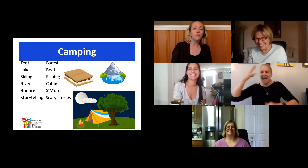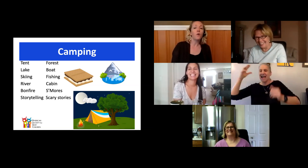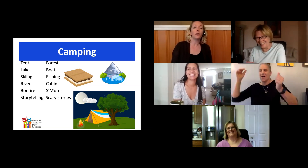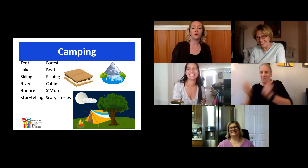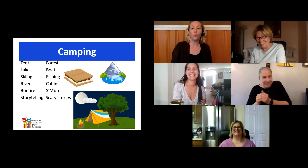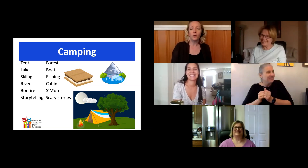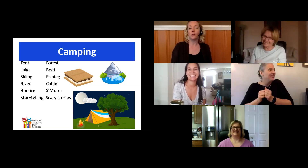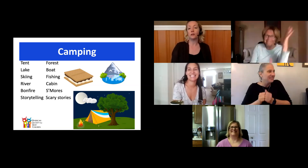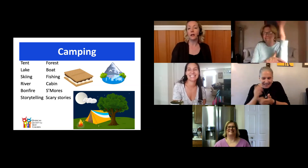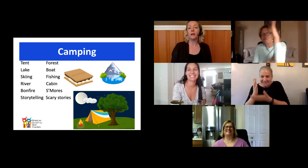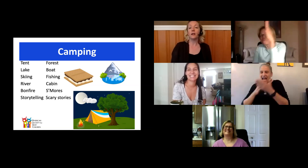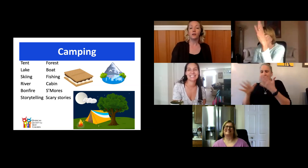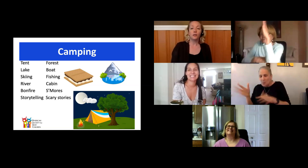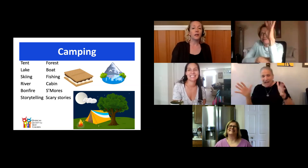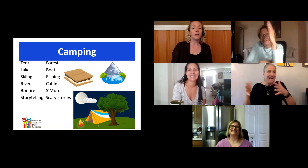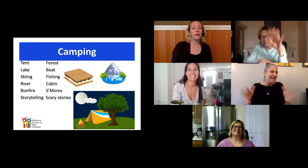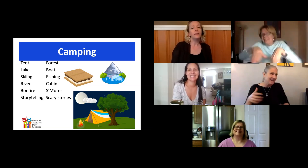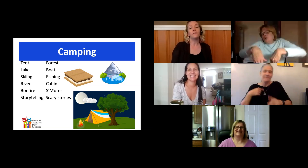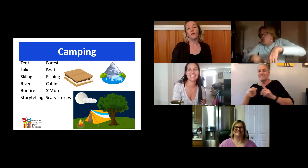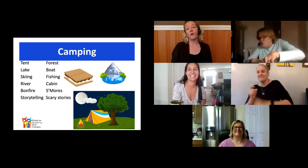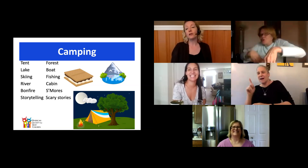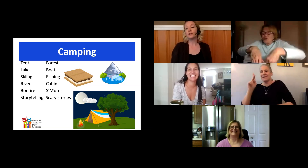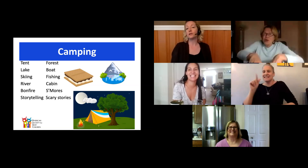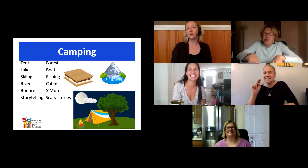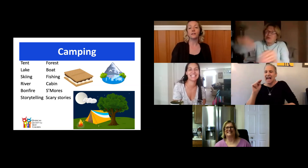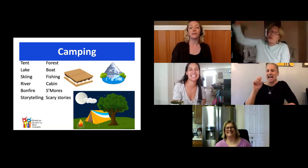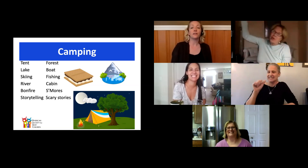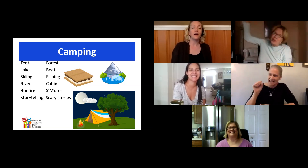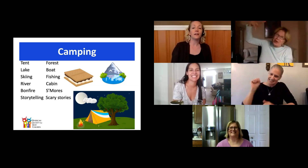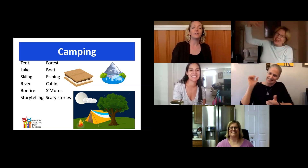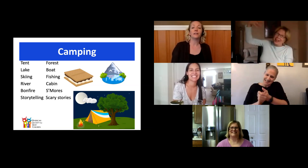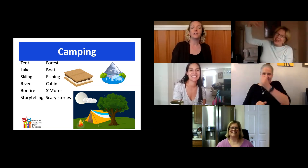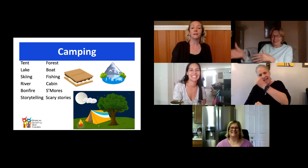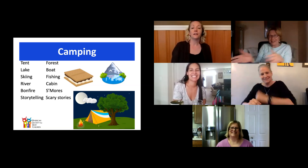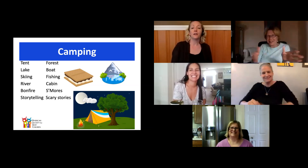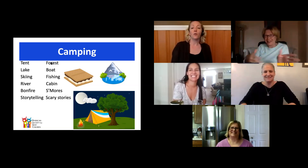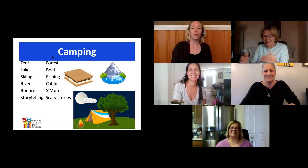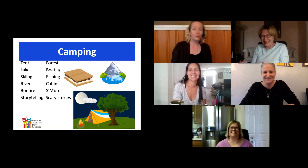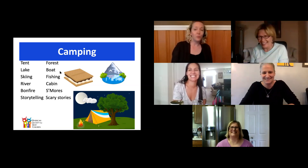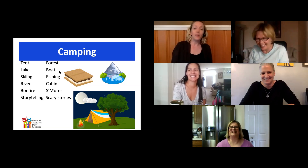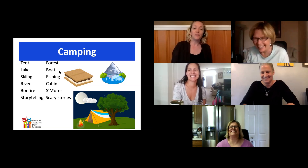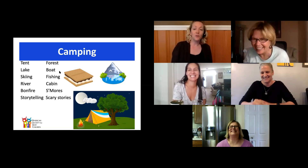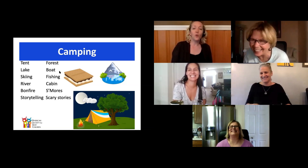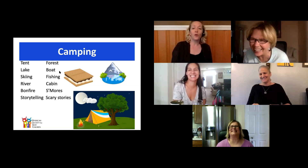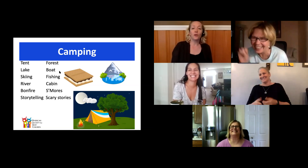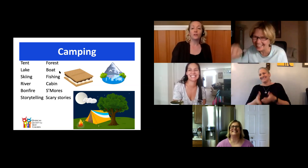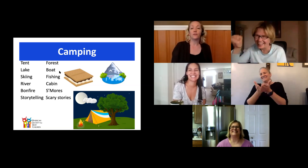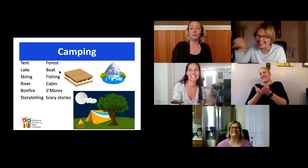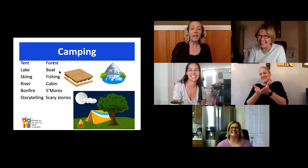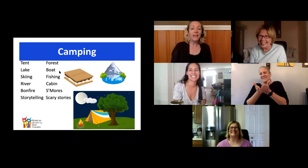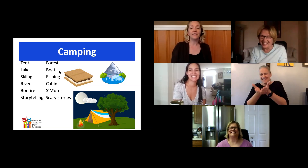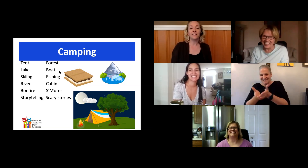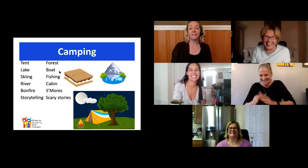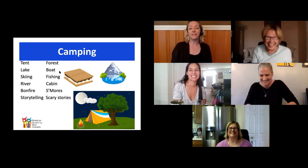the forest. She's got the sun, with some wind, of course, from Kansas. Go, Vicky,